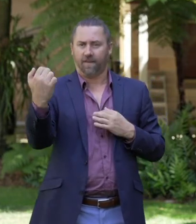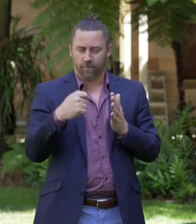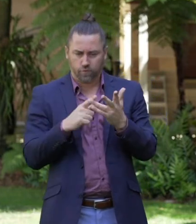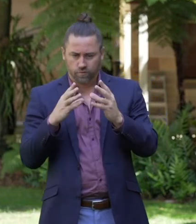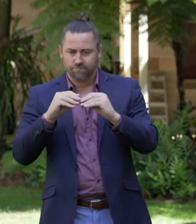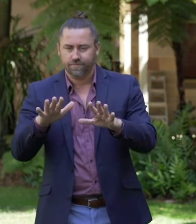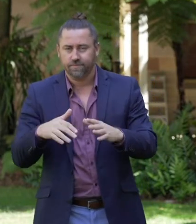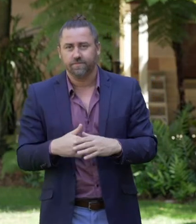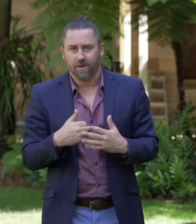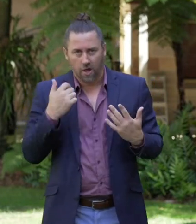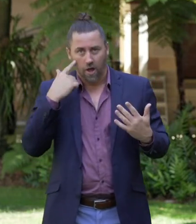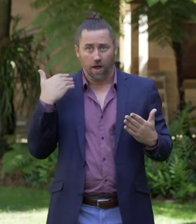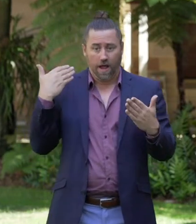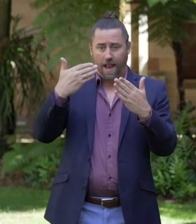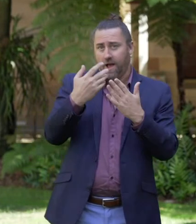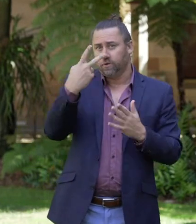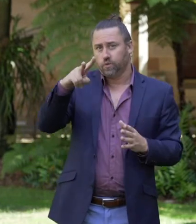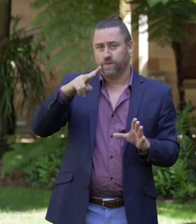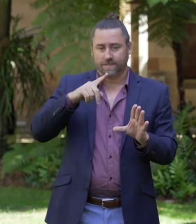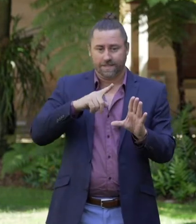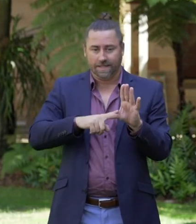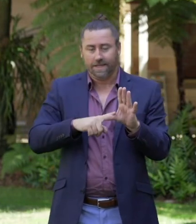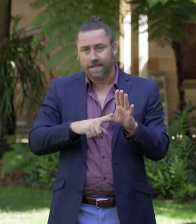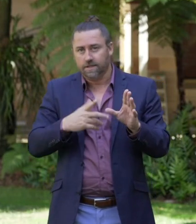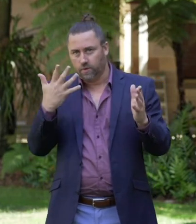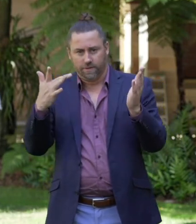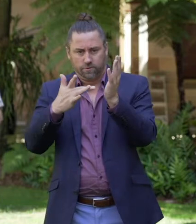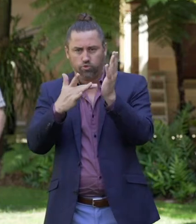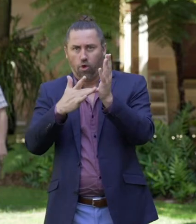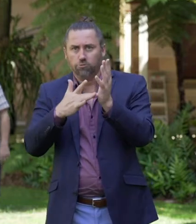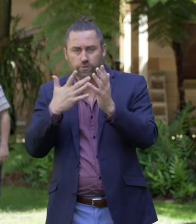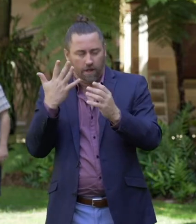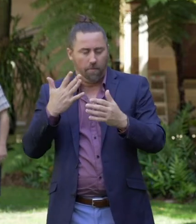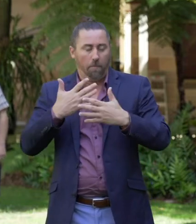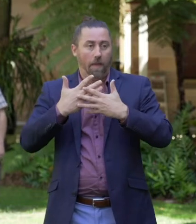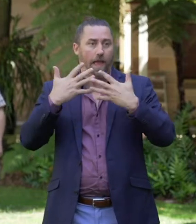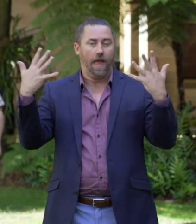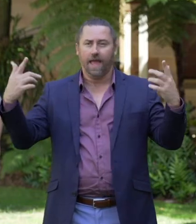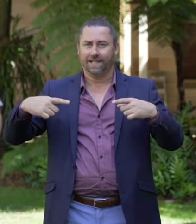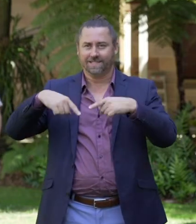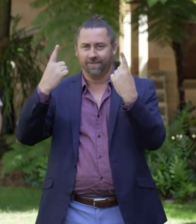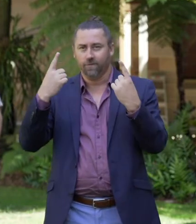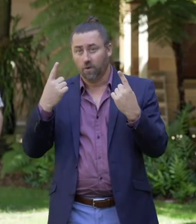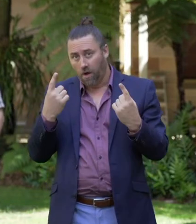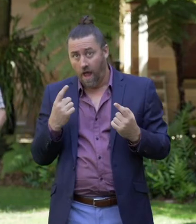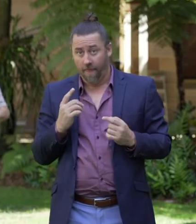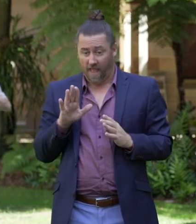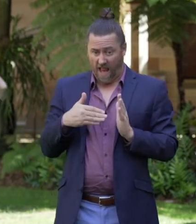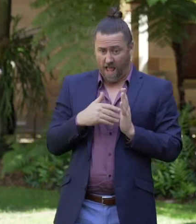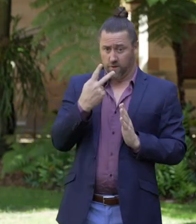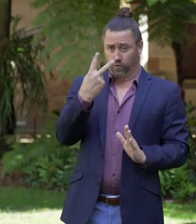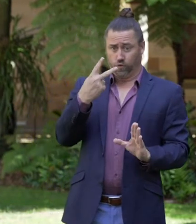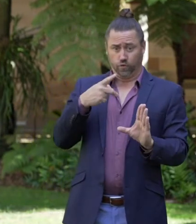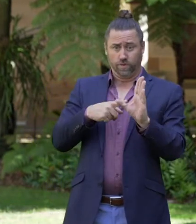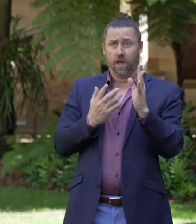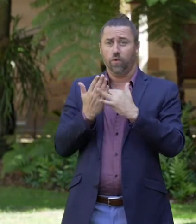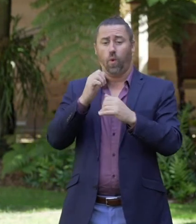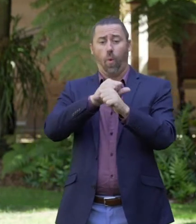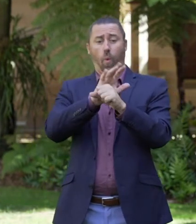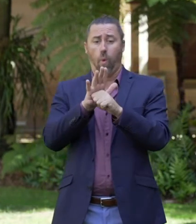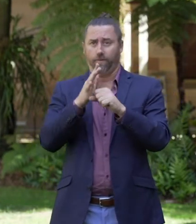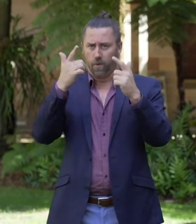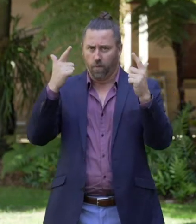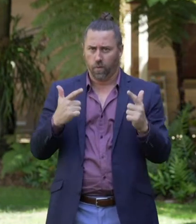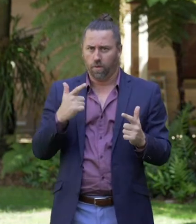has brought about rapid changes, not at least in technology. And over these last 2 years during the pandemic, we've seen a lot of people working from